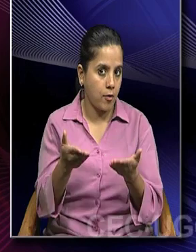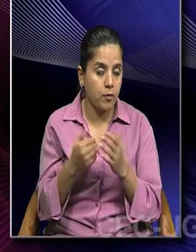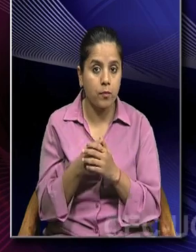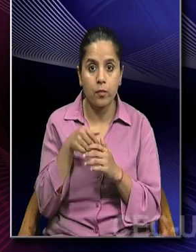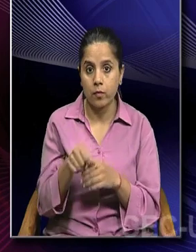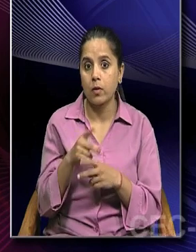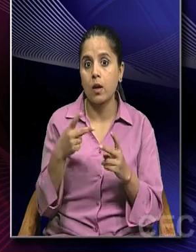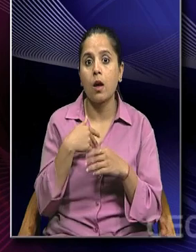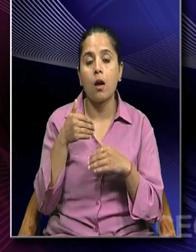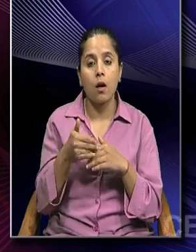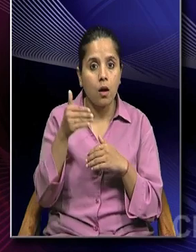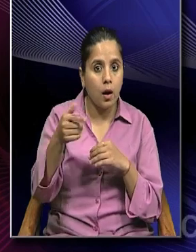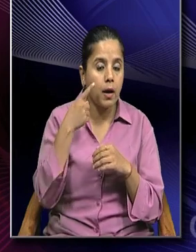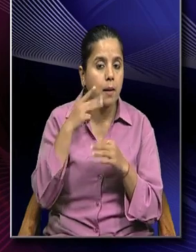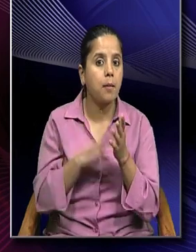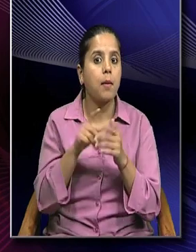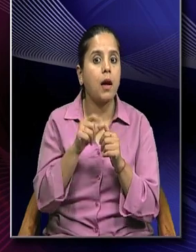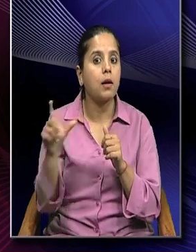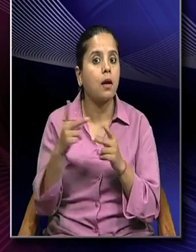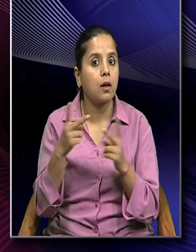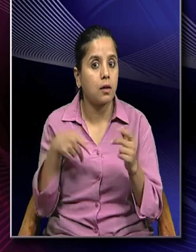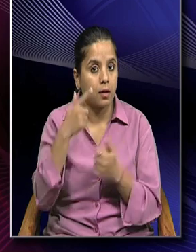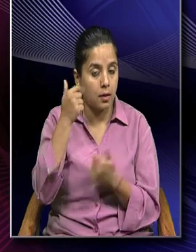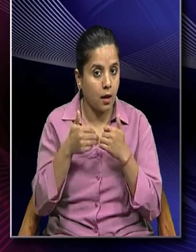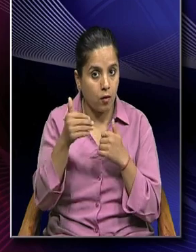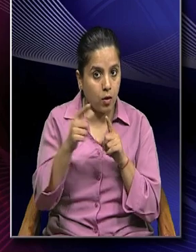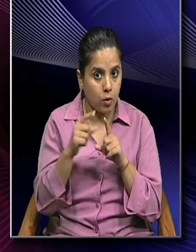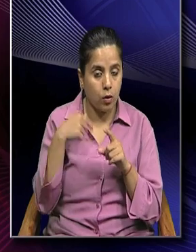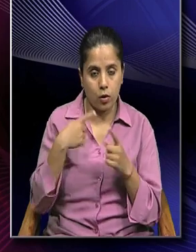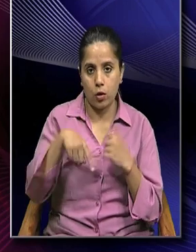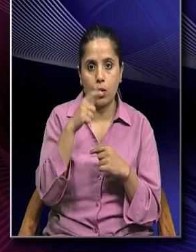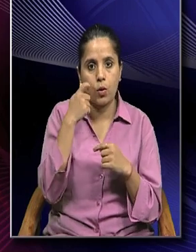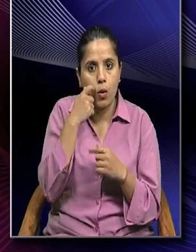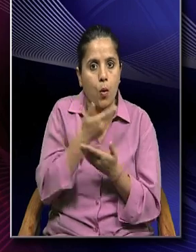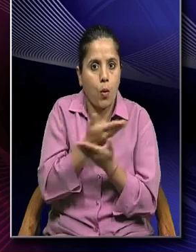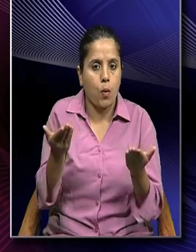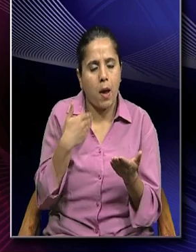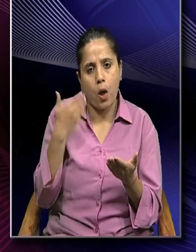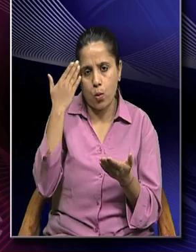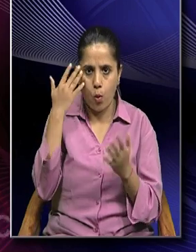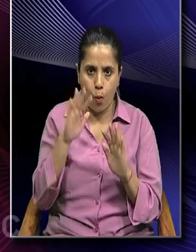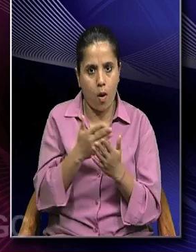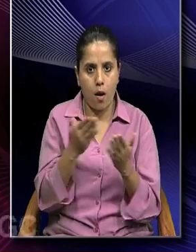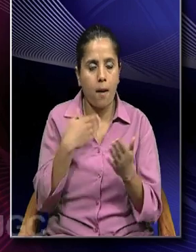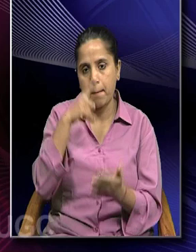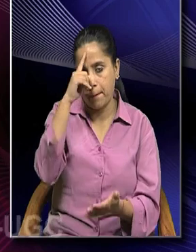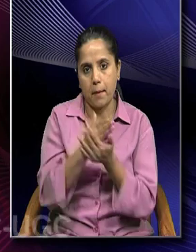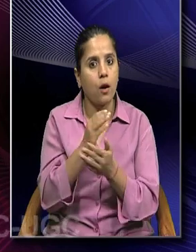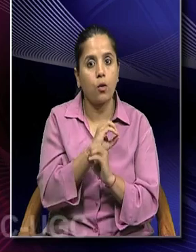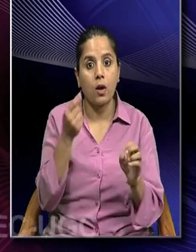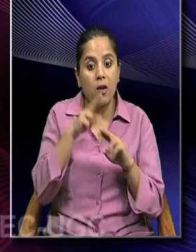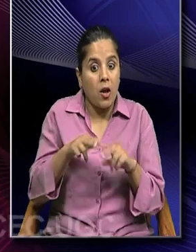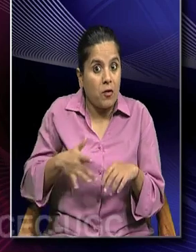way we go for empirical testing. Here, as a human being, we all know that we don't believe unless we